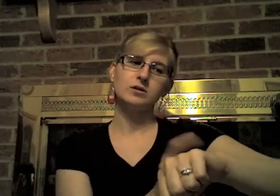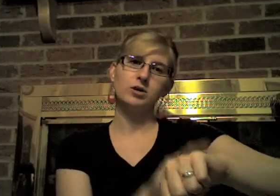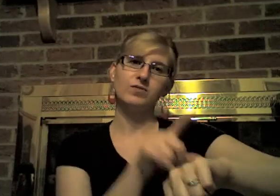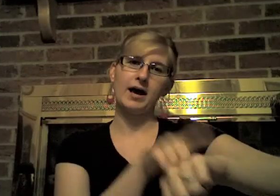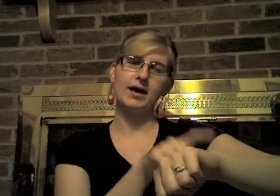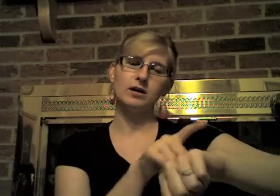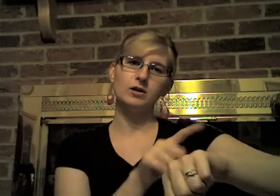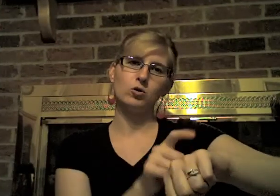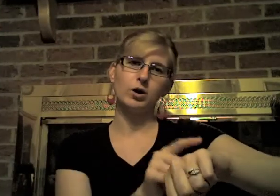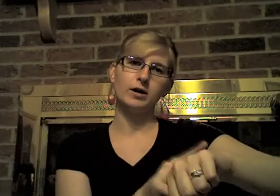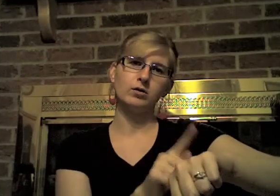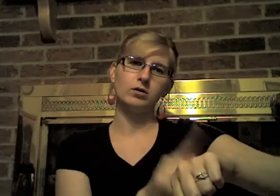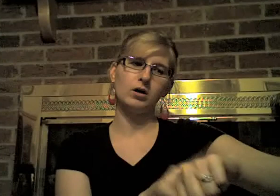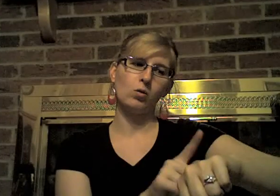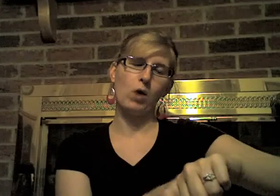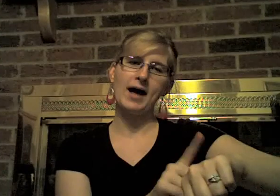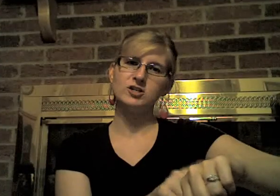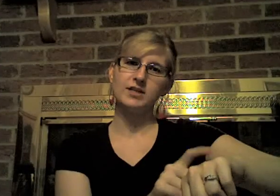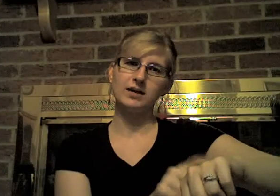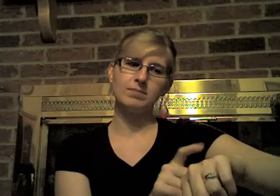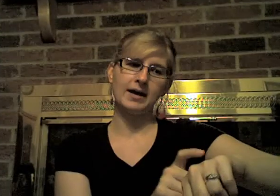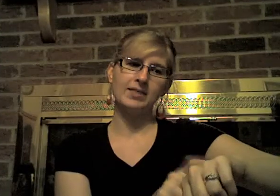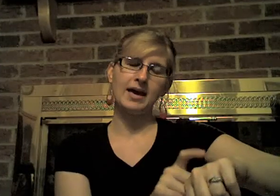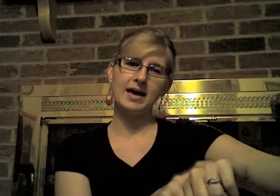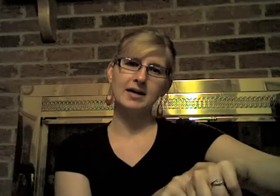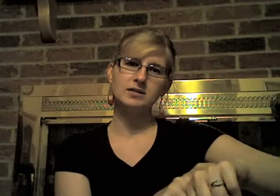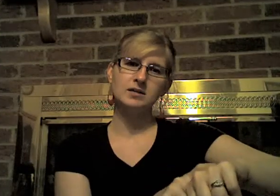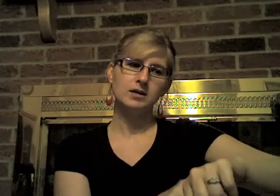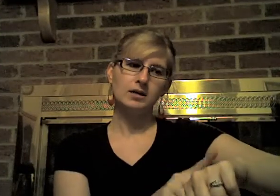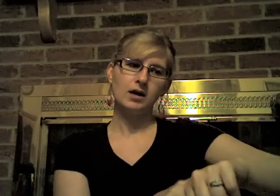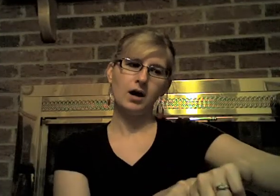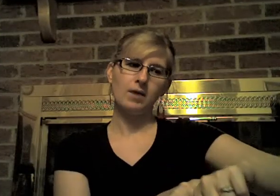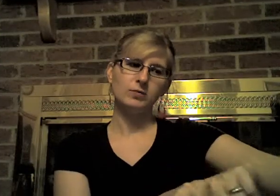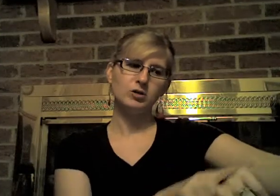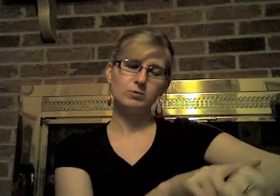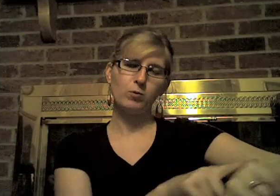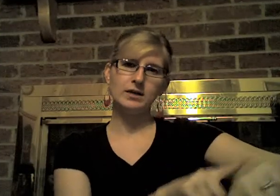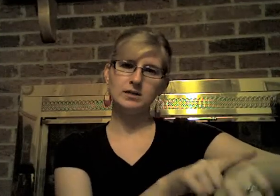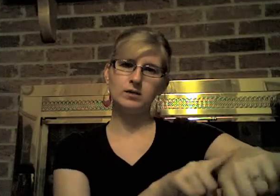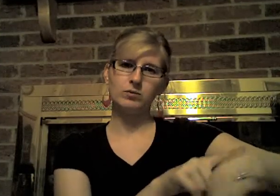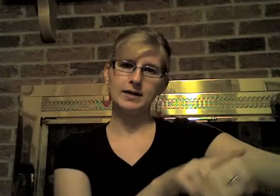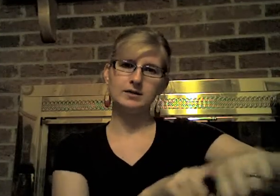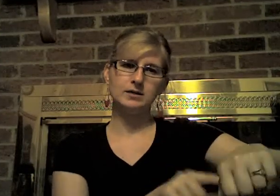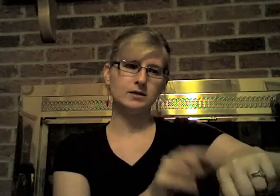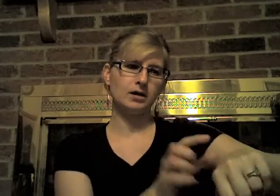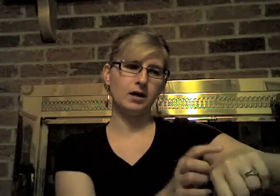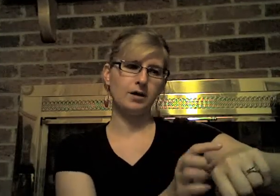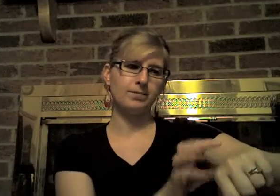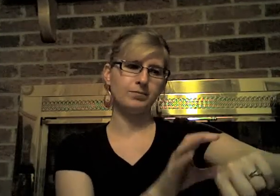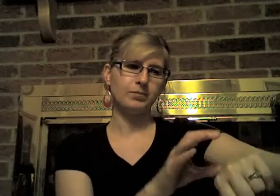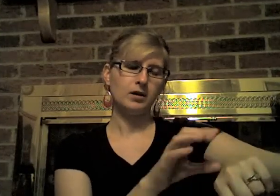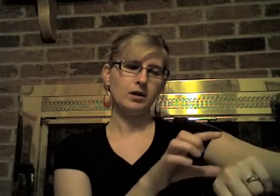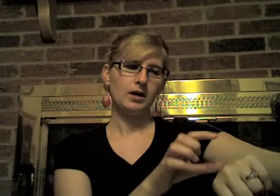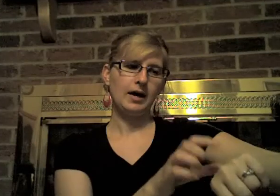you've got your watch that can be on the hand. You just point to the wrist,